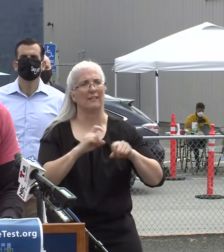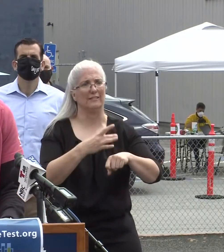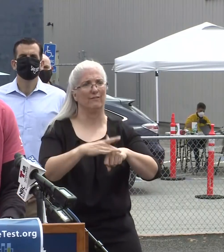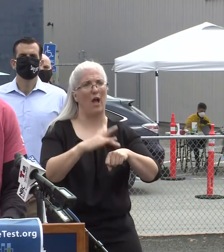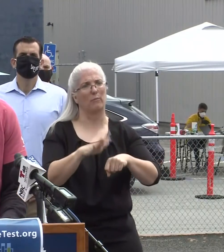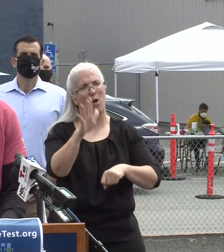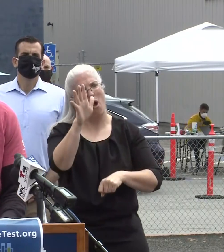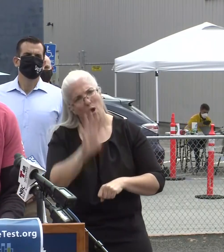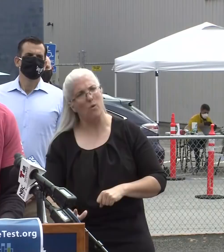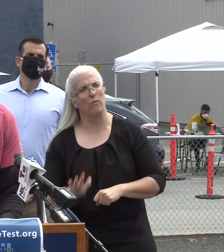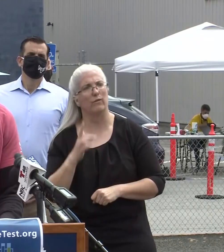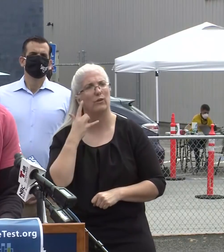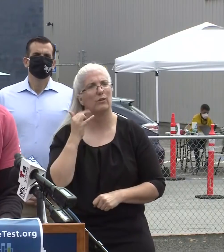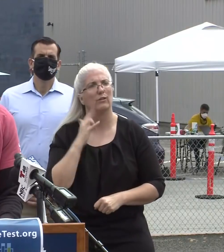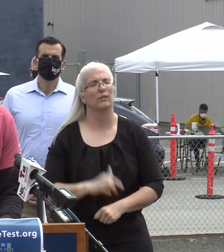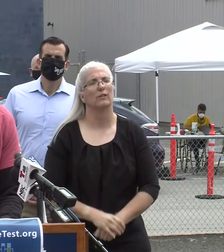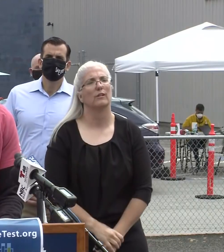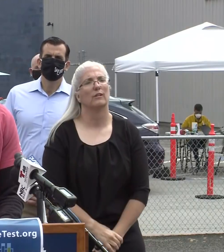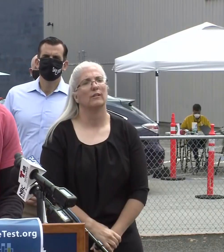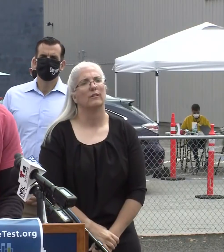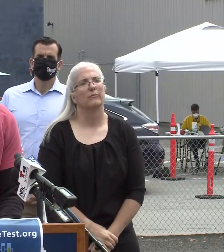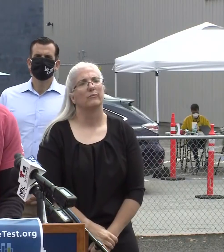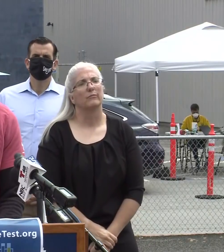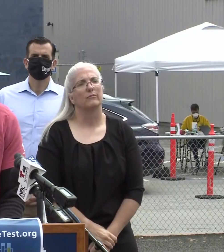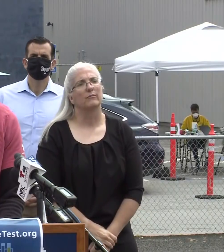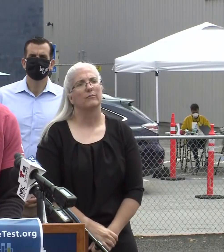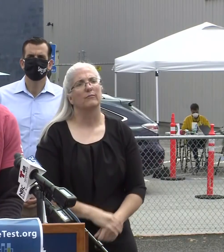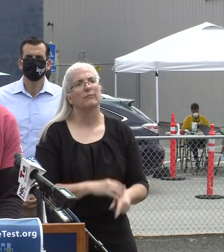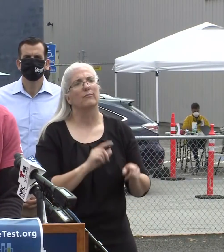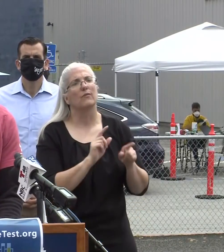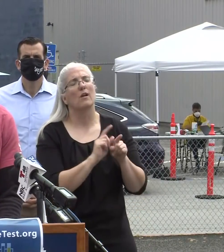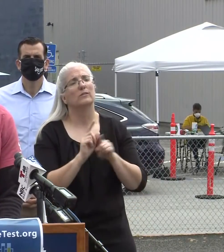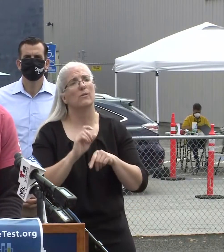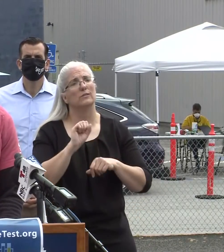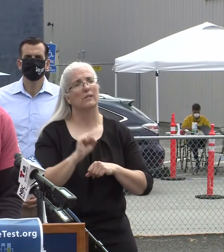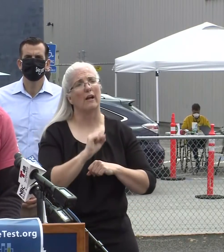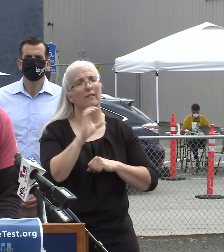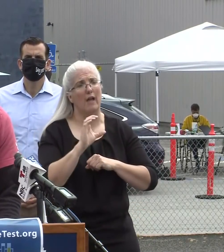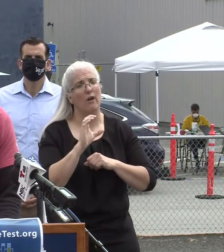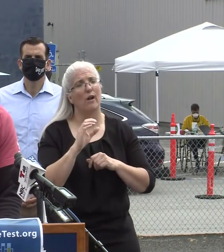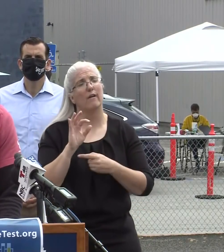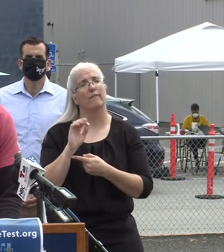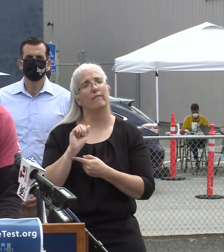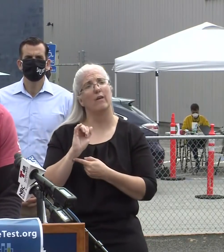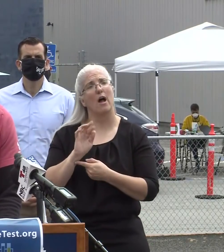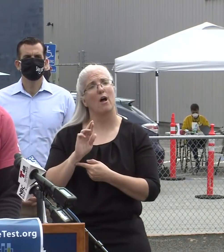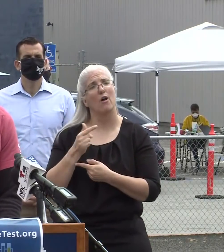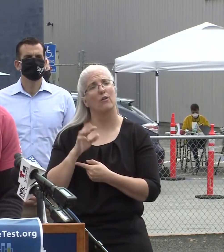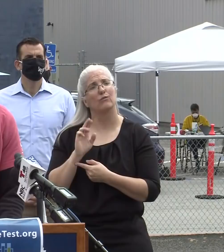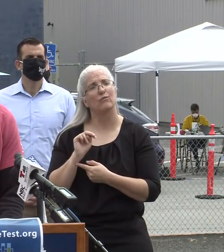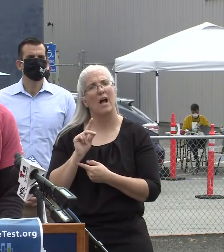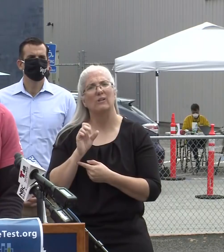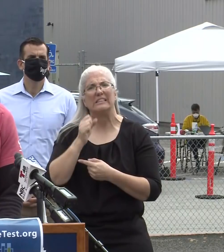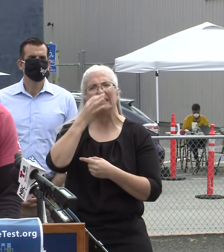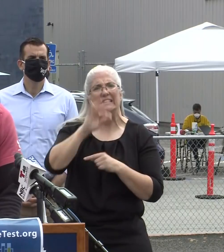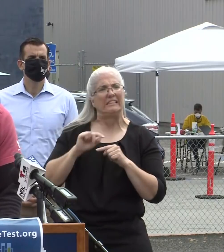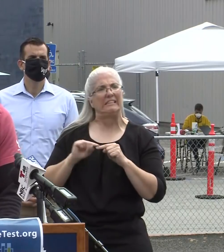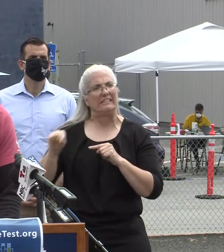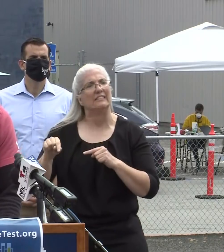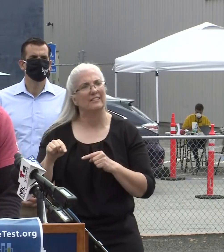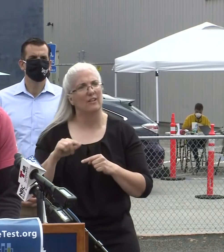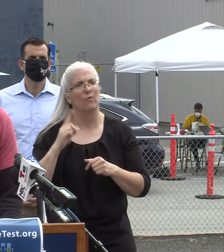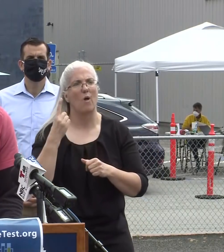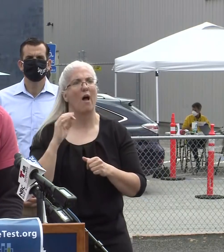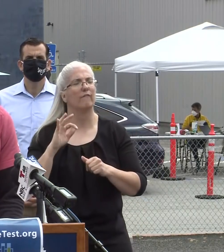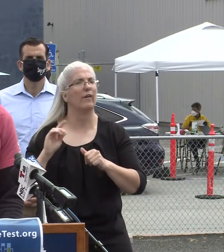fact, the Santa Clara Fairgrounds testing site not far from here was one of the first supported by the state and the